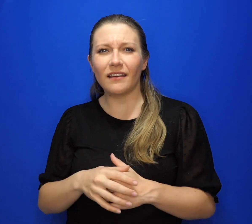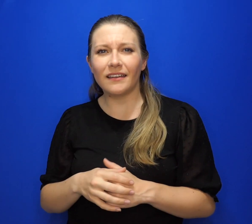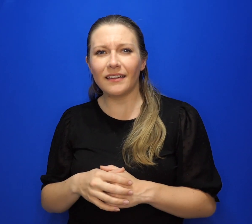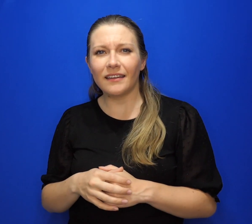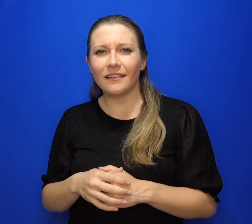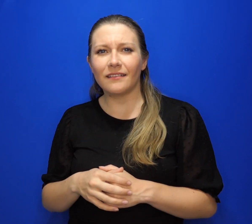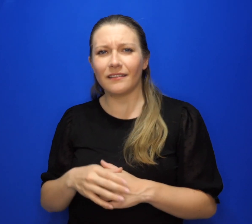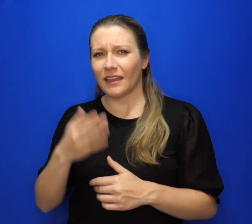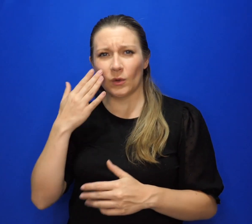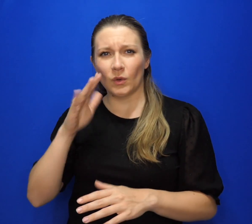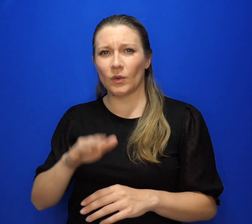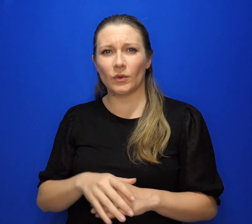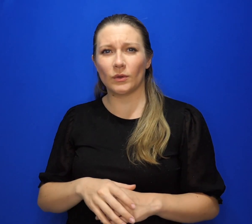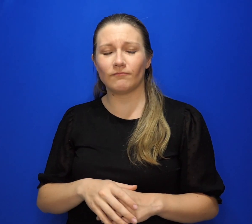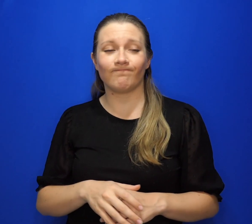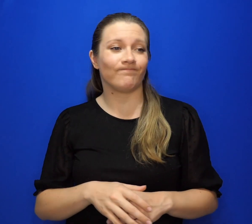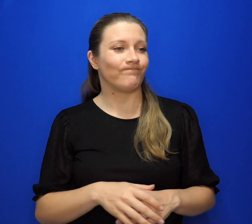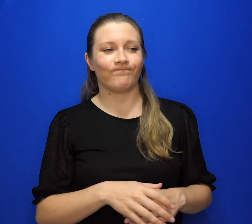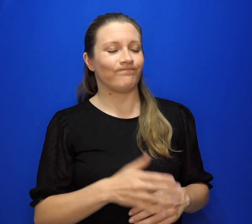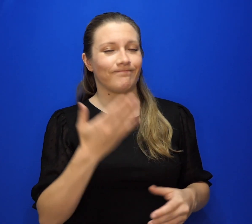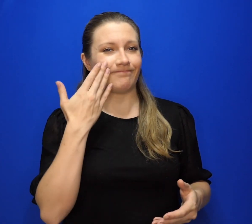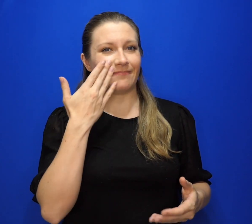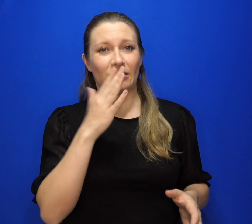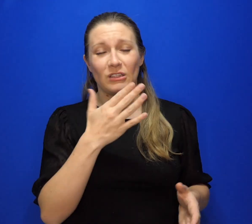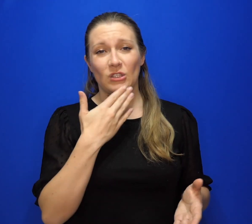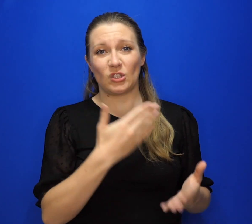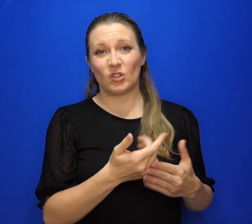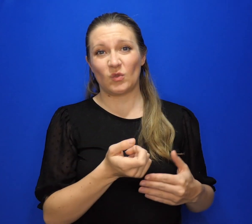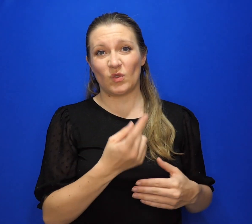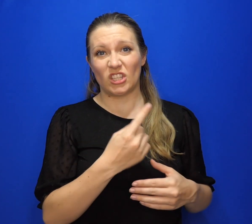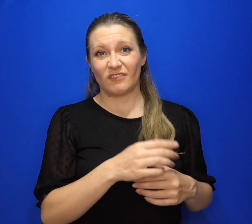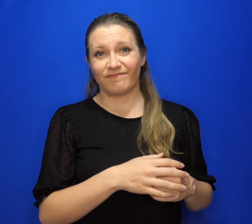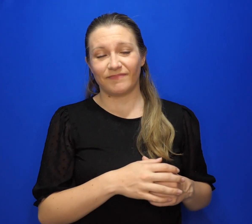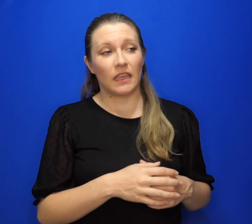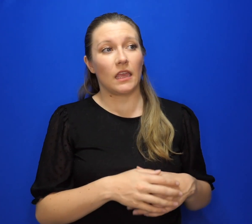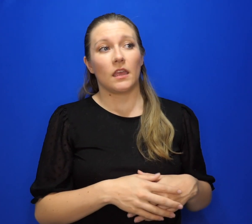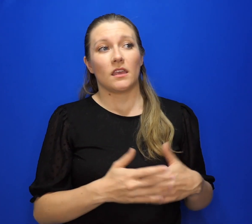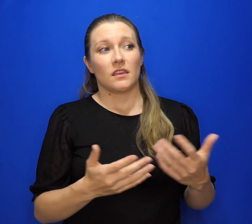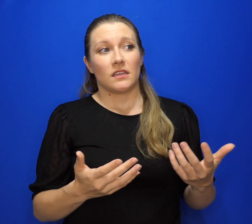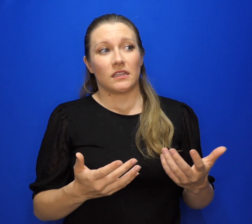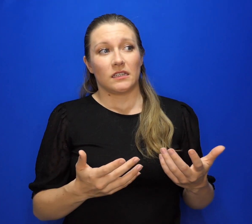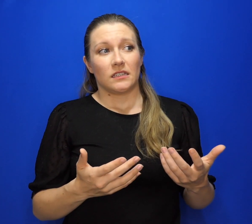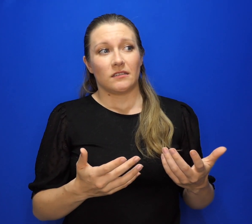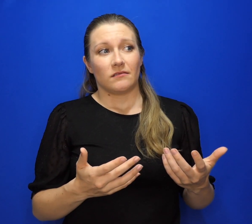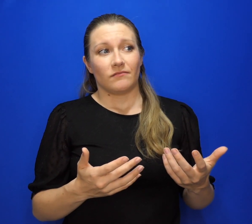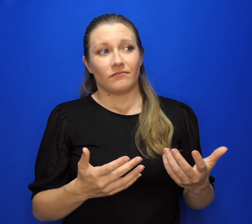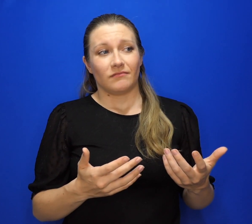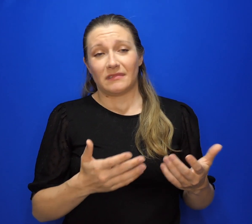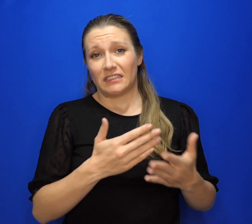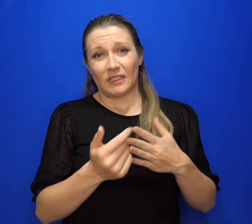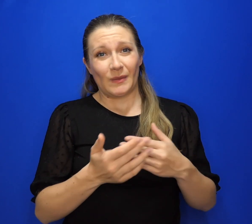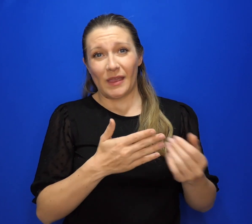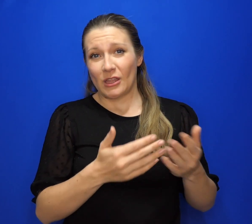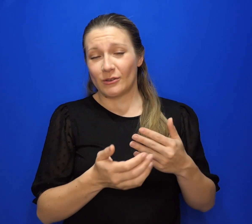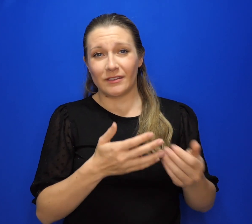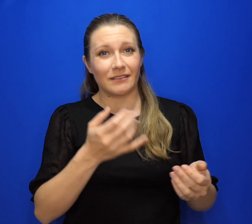I don't know. I don't know. That's a good question. I mean, on all ends of the spectrum, regardless of whether you have